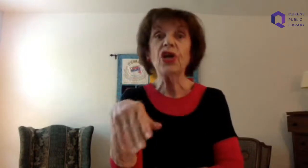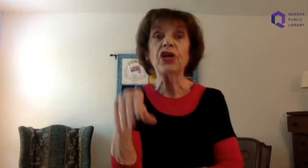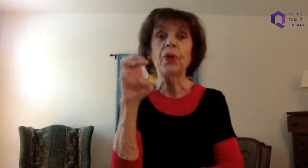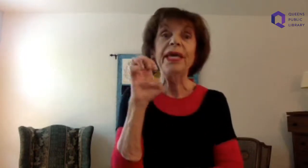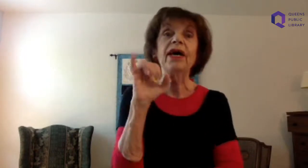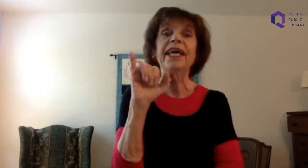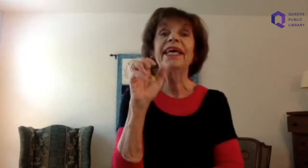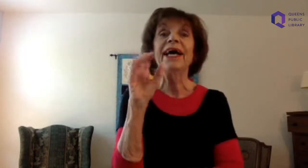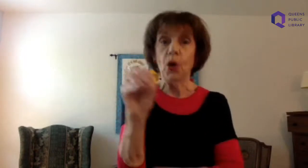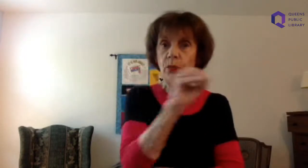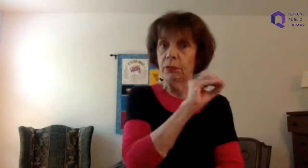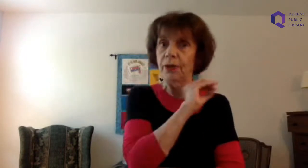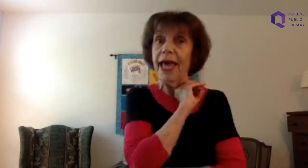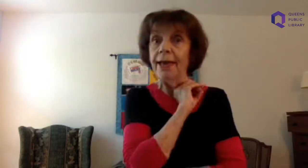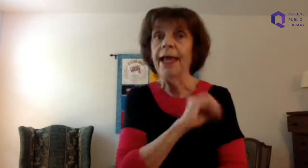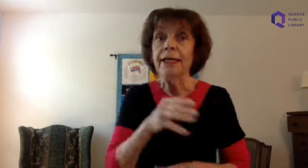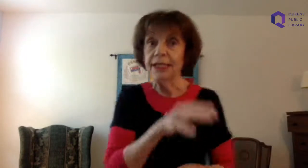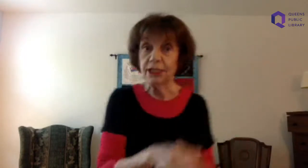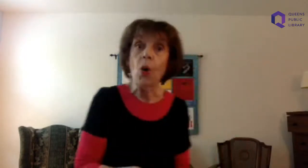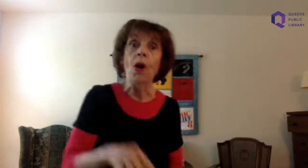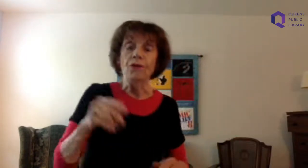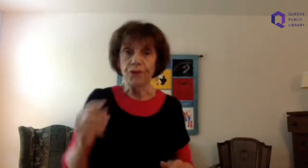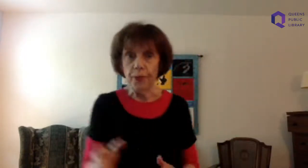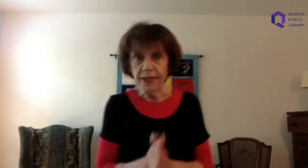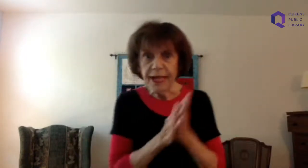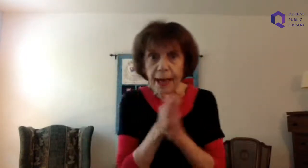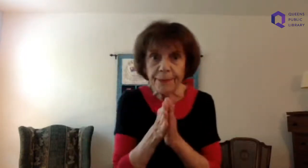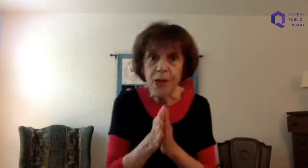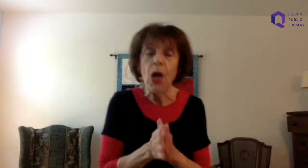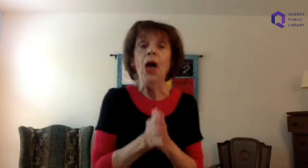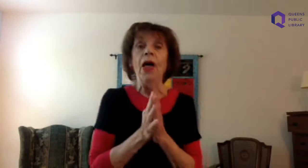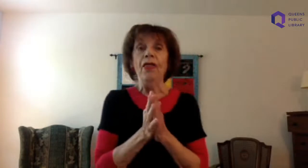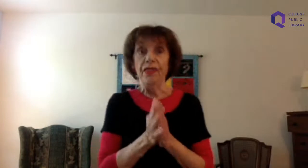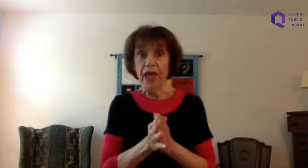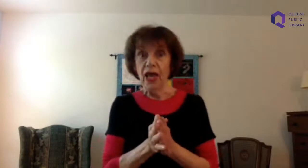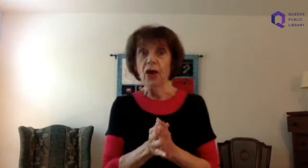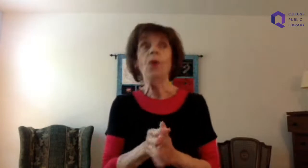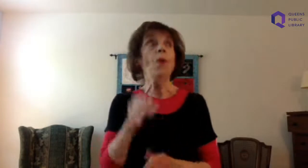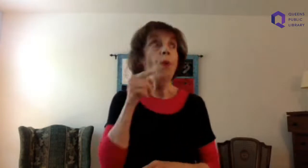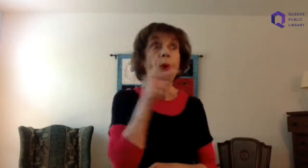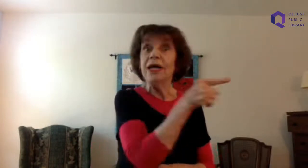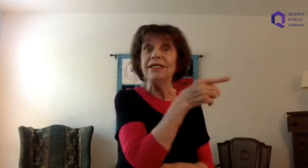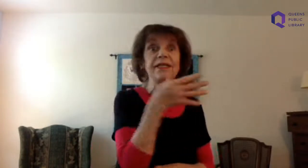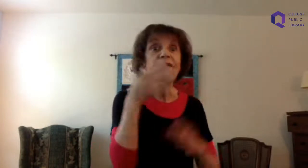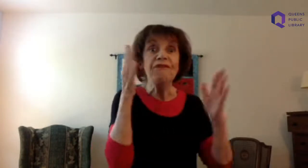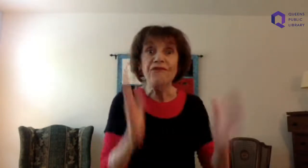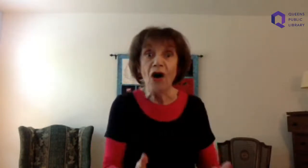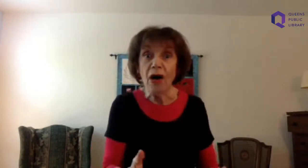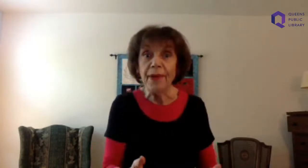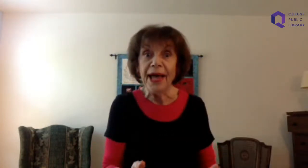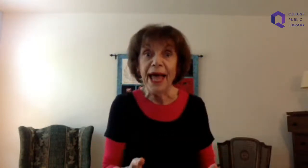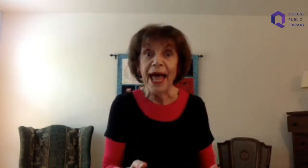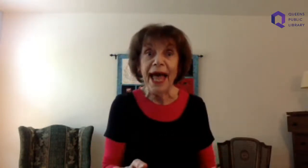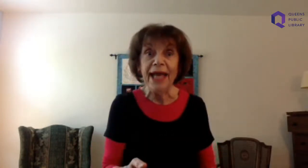to go E-I-E-I-O. Okay, let's go from the top. There was a farmer had,